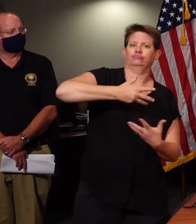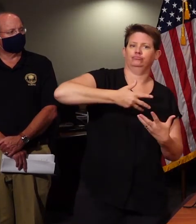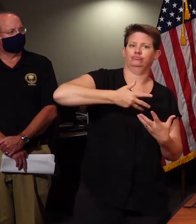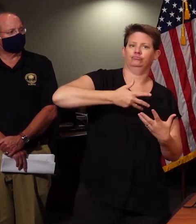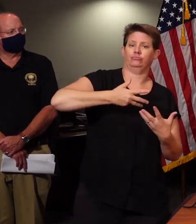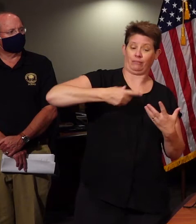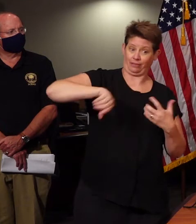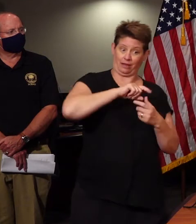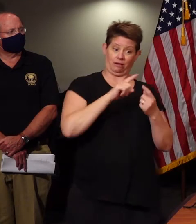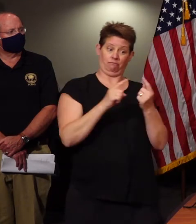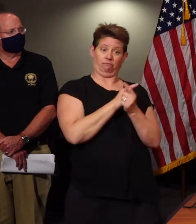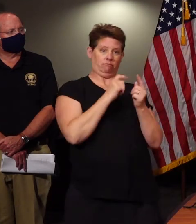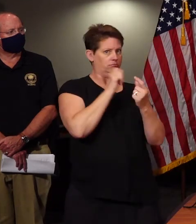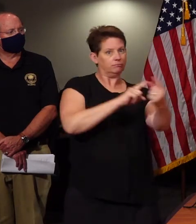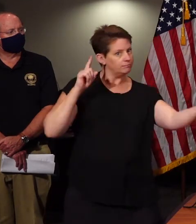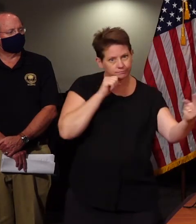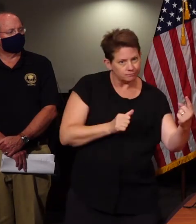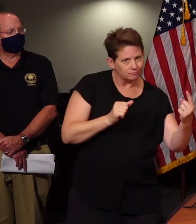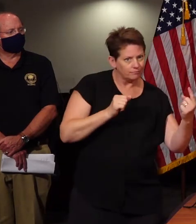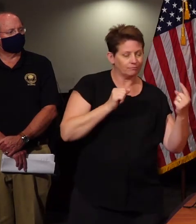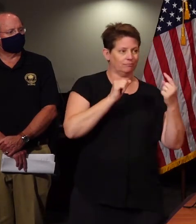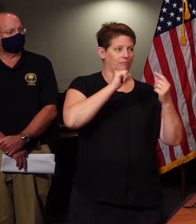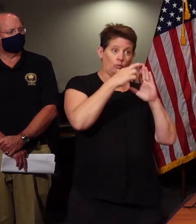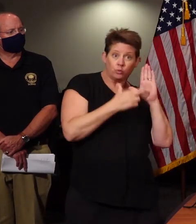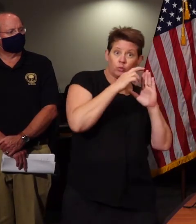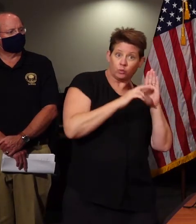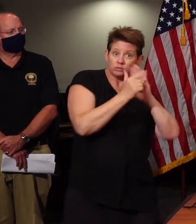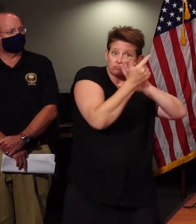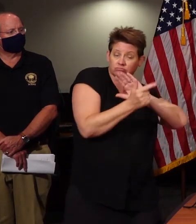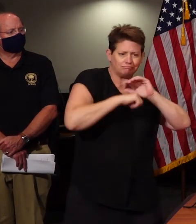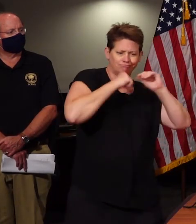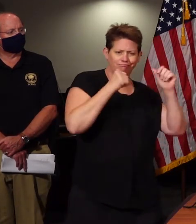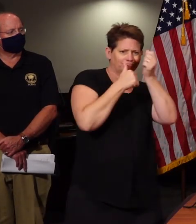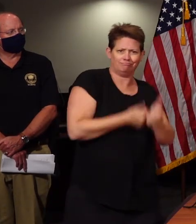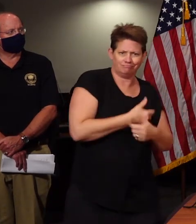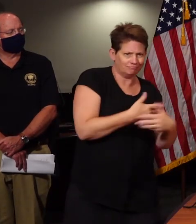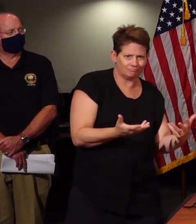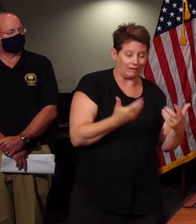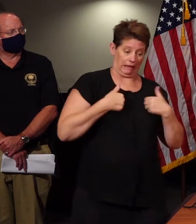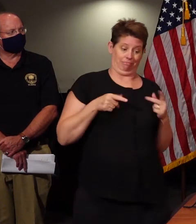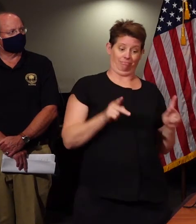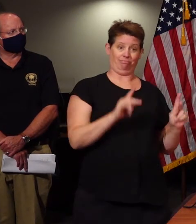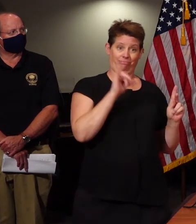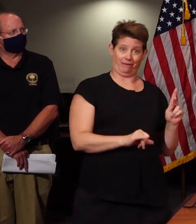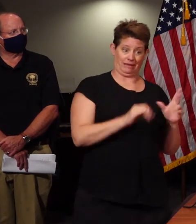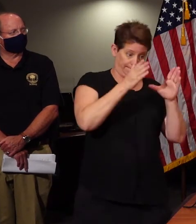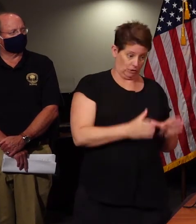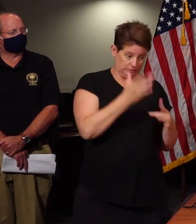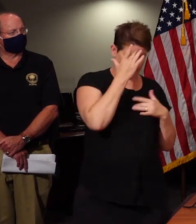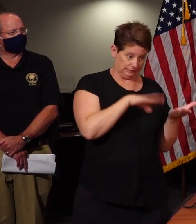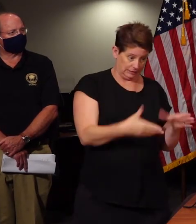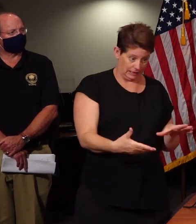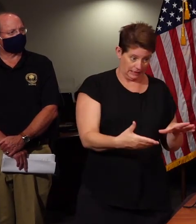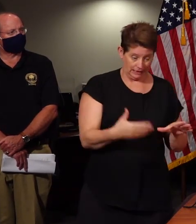be close and to violate all the rules, and I allowed that to happen in my place, and someone were to get sick and die,